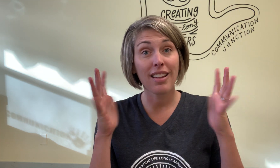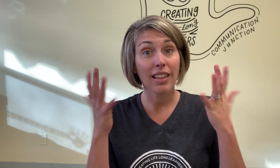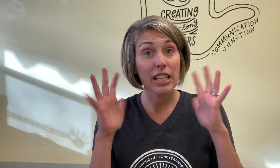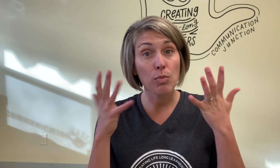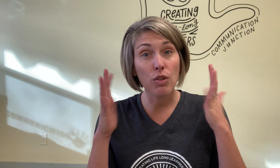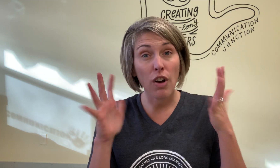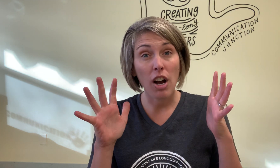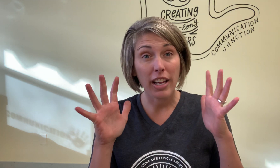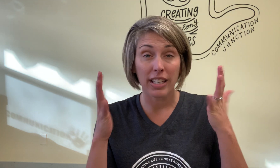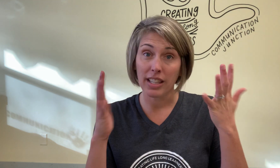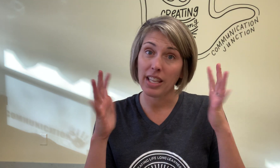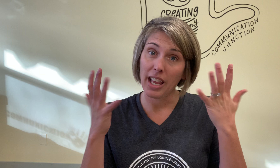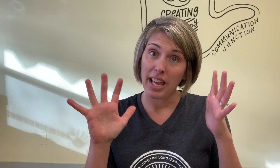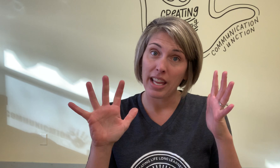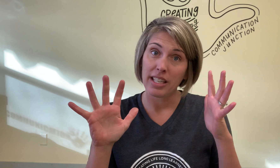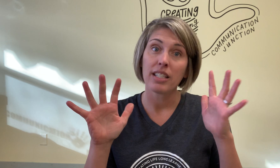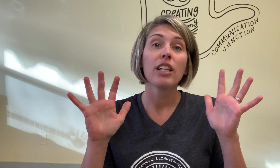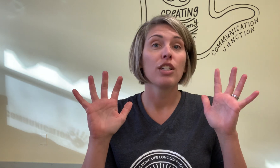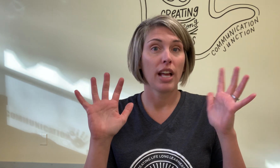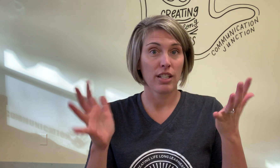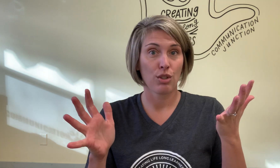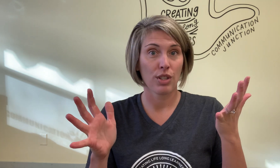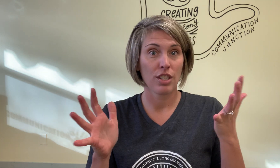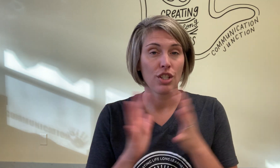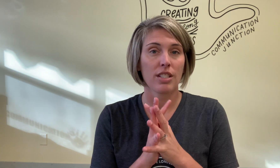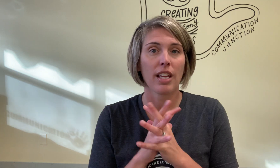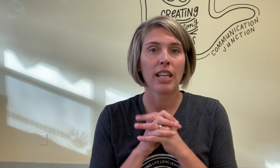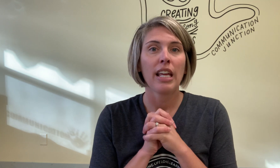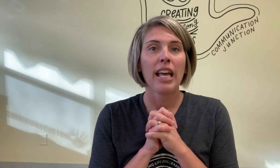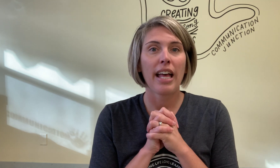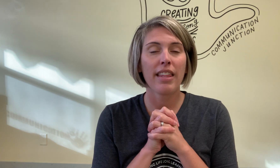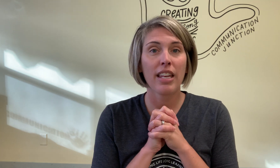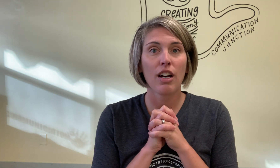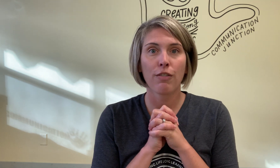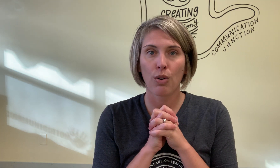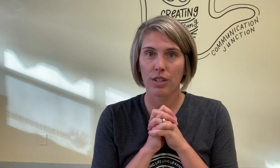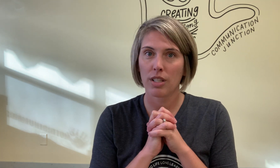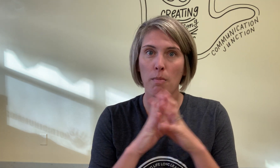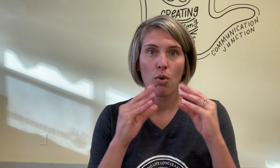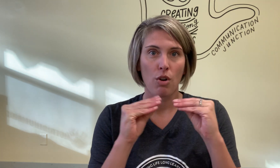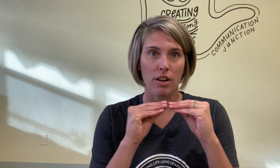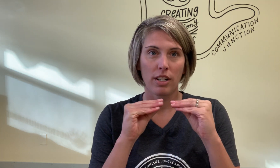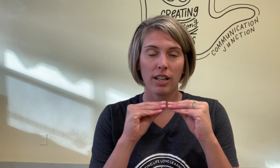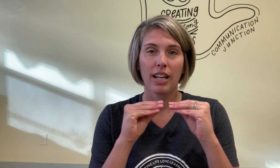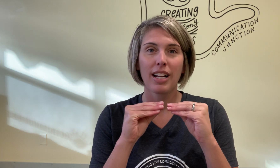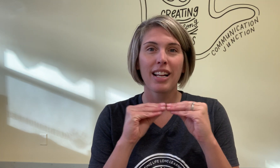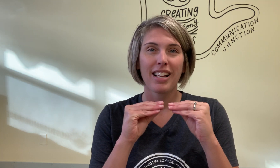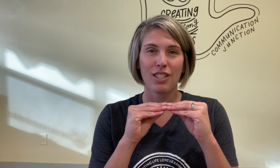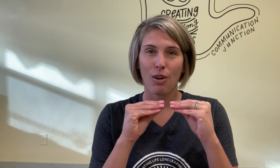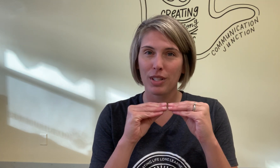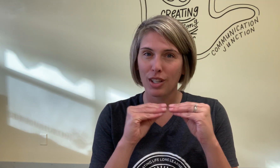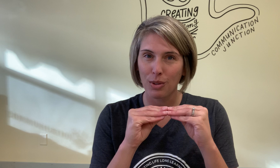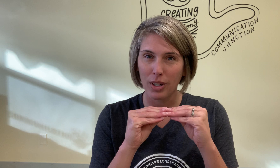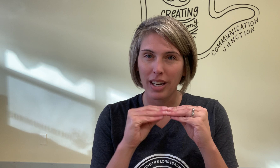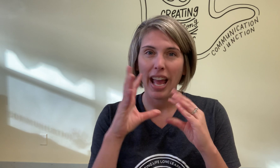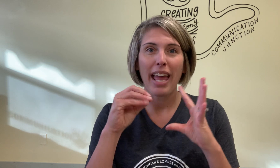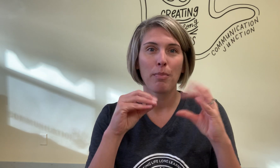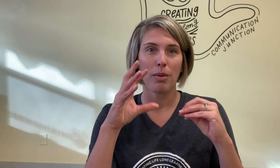let's move on, the end, as a transition sign. And then of course, more is always a good one, and bubbles